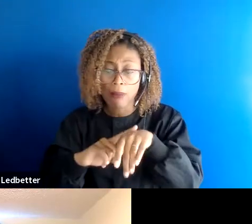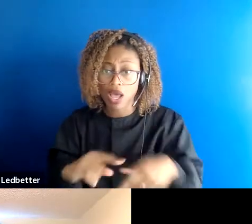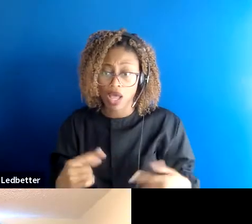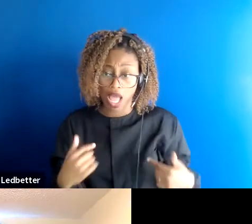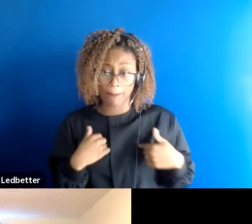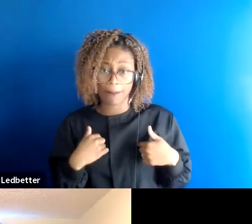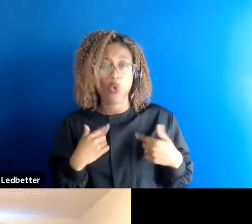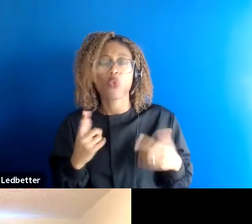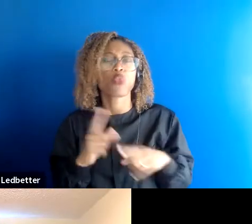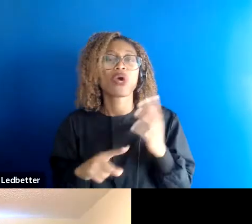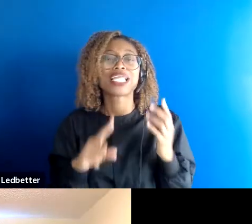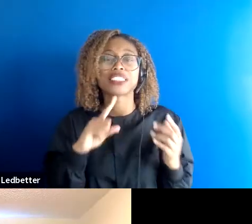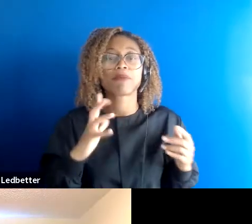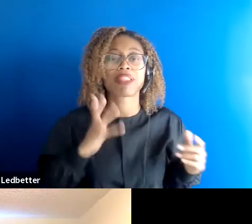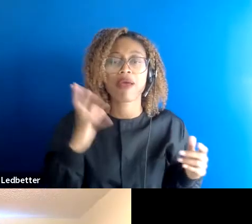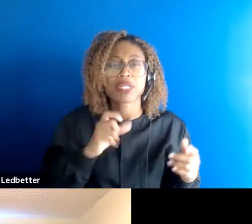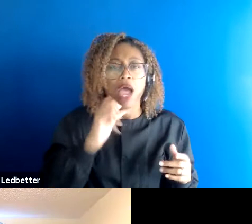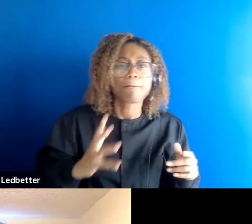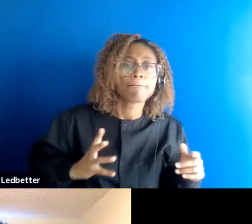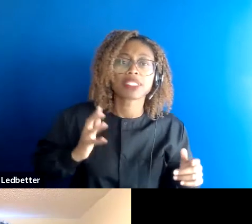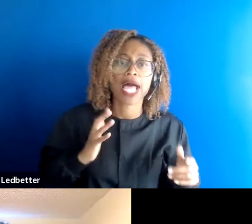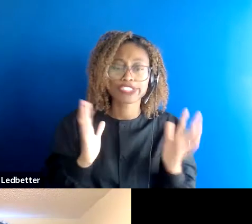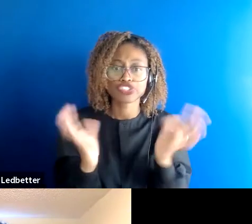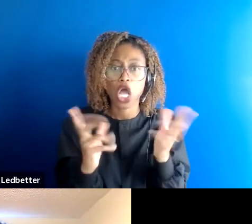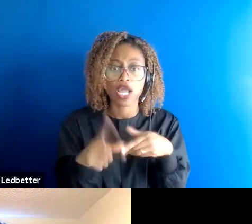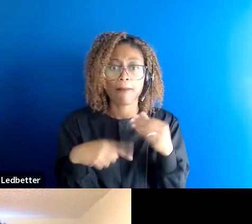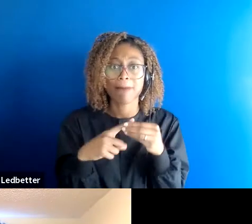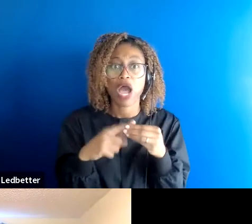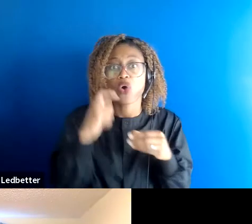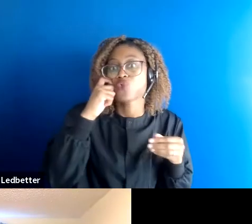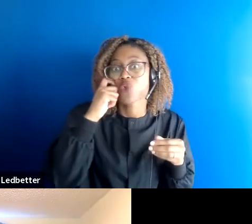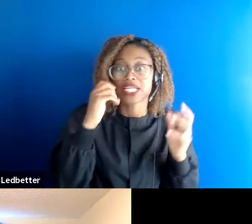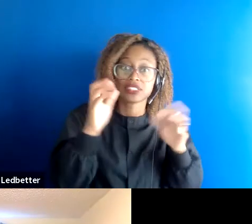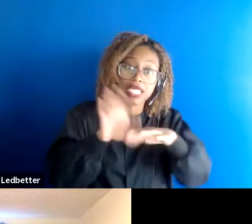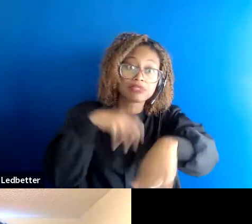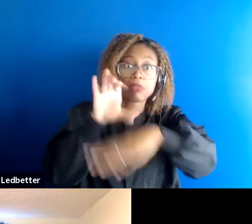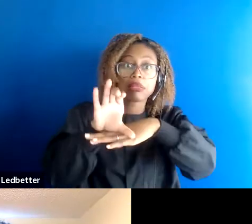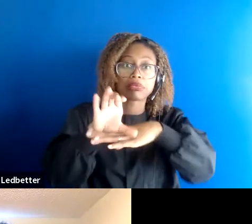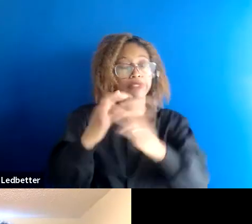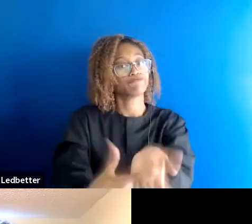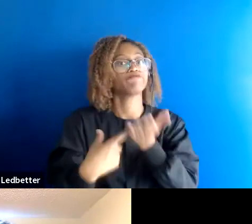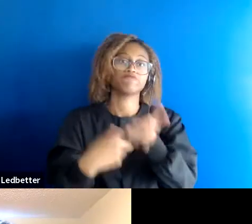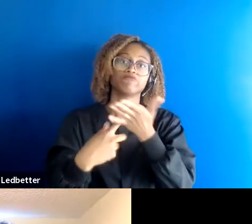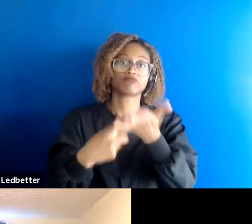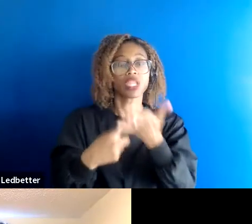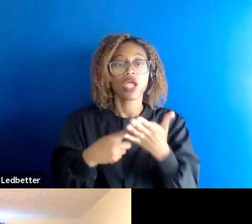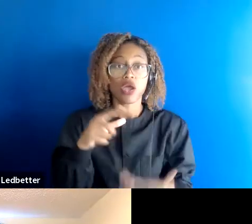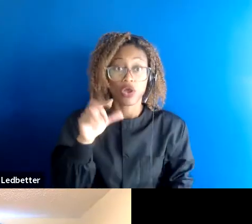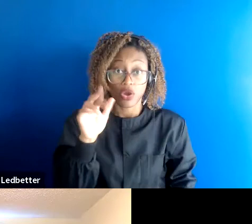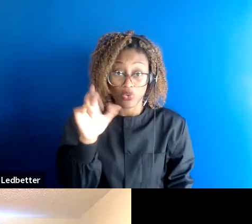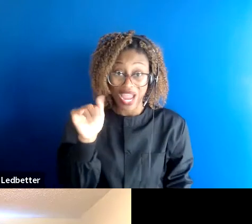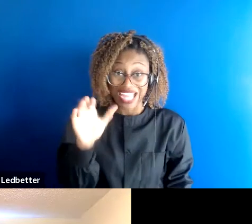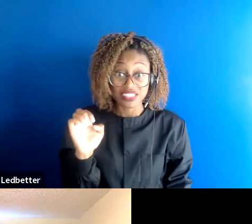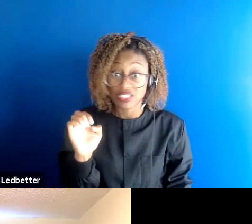is polite. It was not polite to talk about race explicitly like this. It was seen actually as